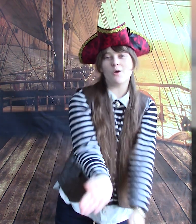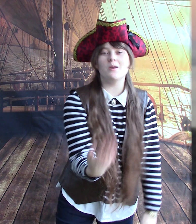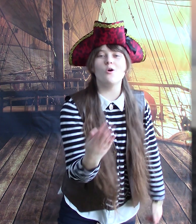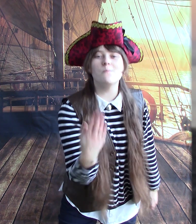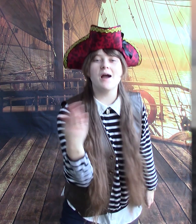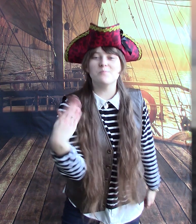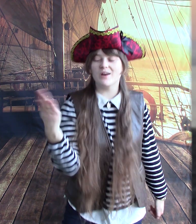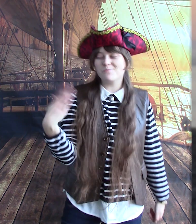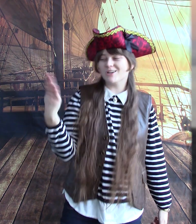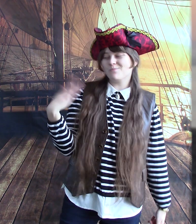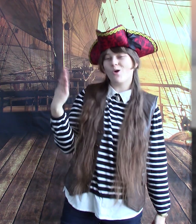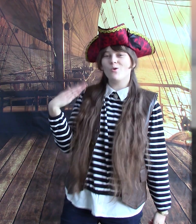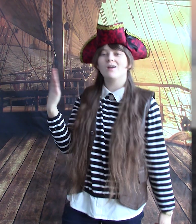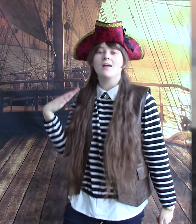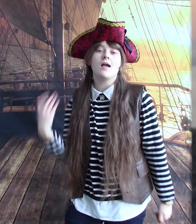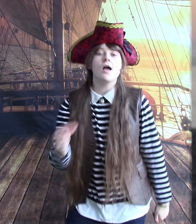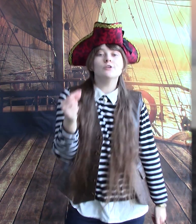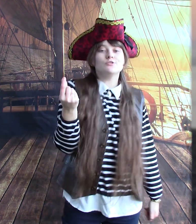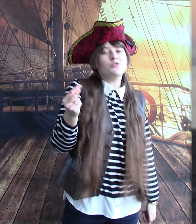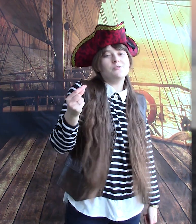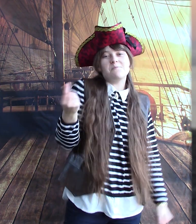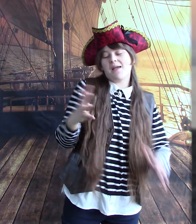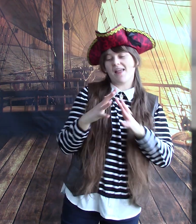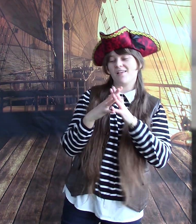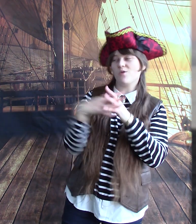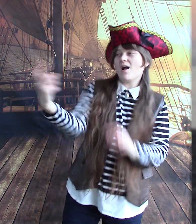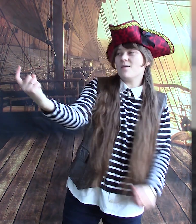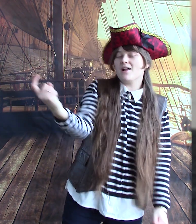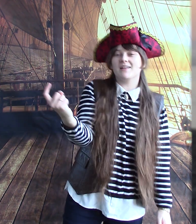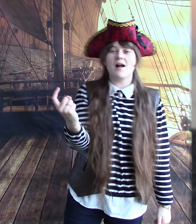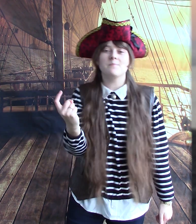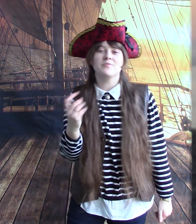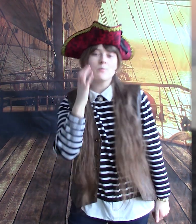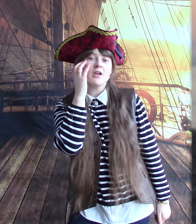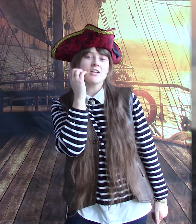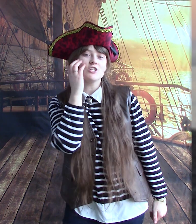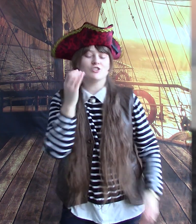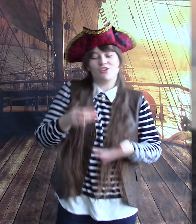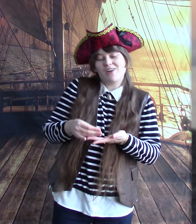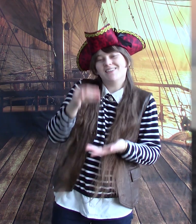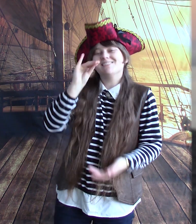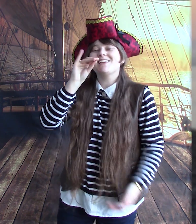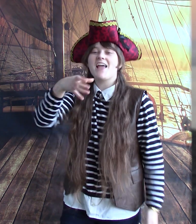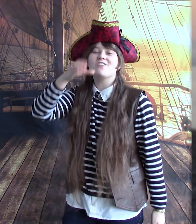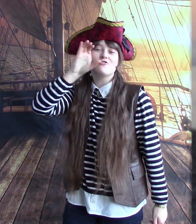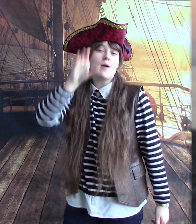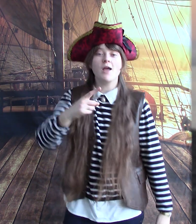below my bully boys blow Soon may the willow man come To bring us sugar and tea and rum